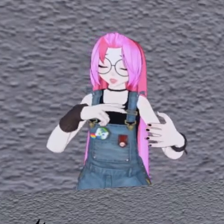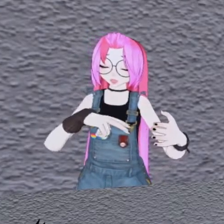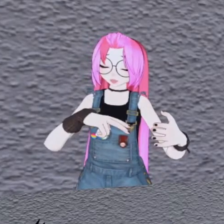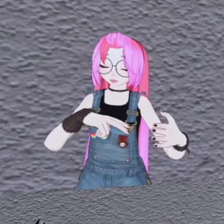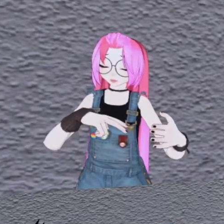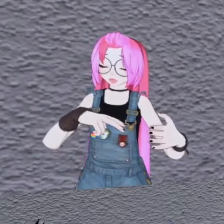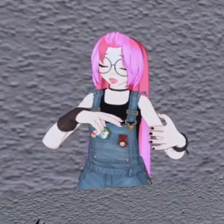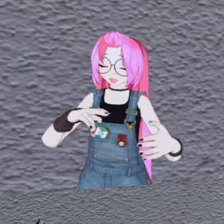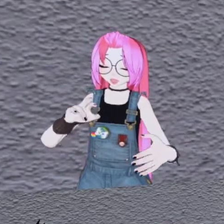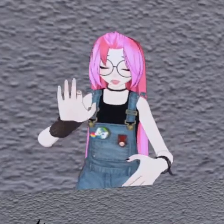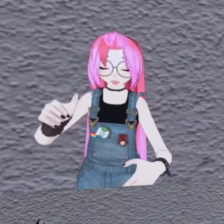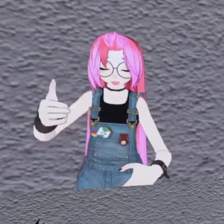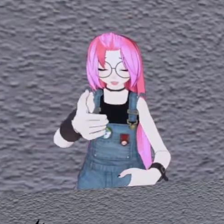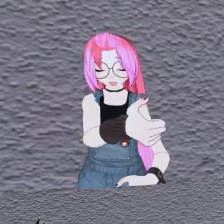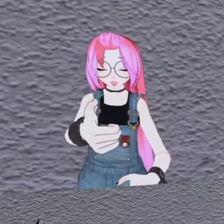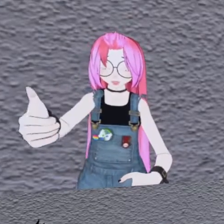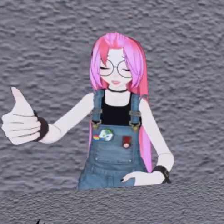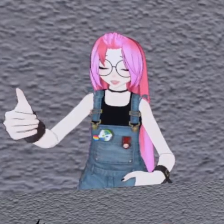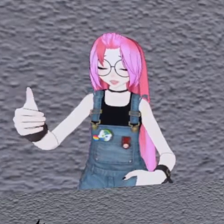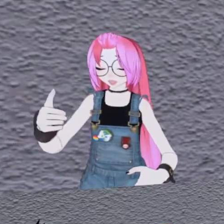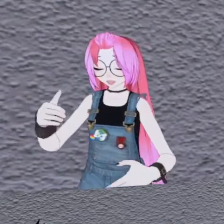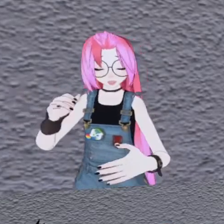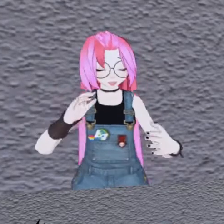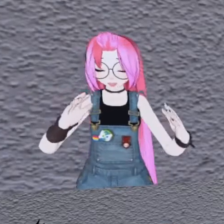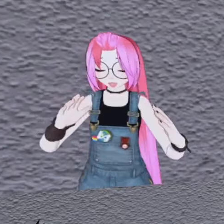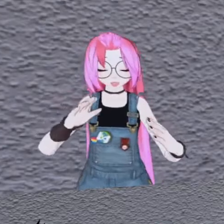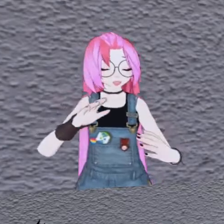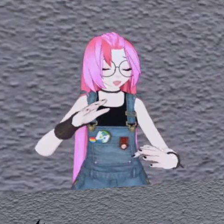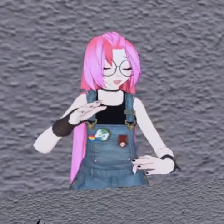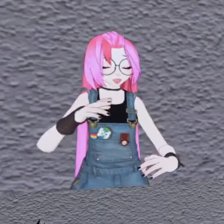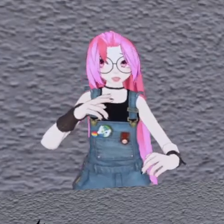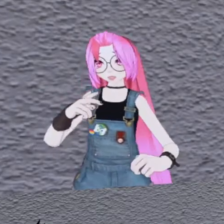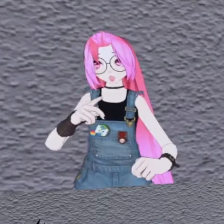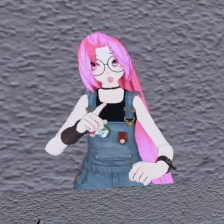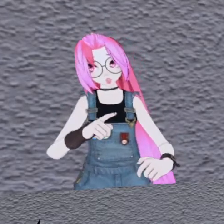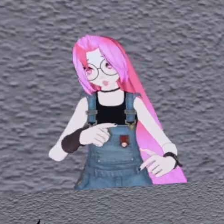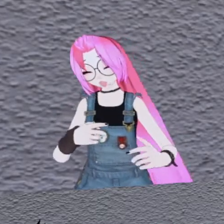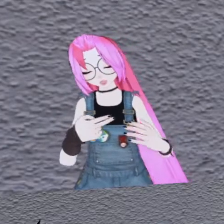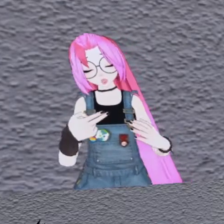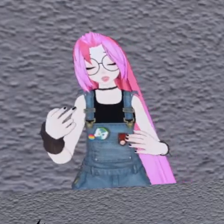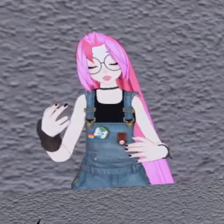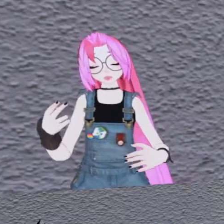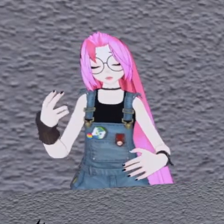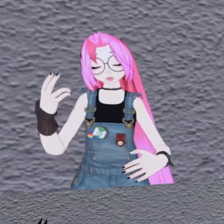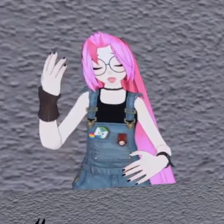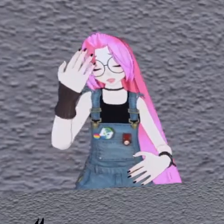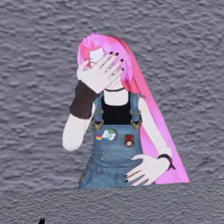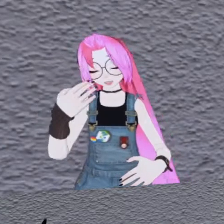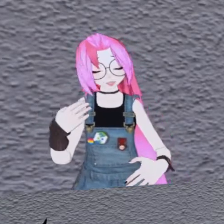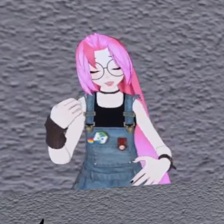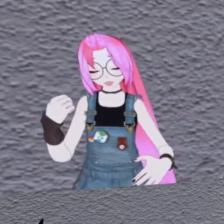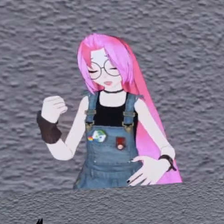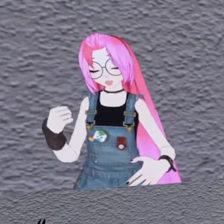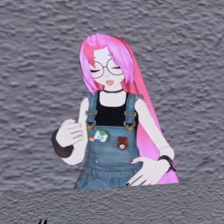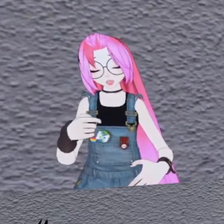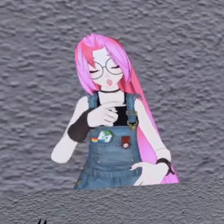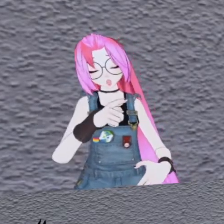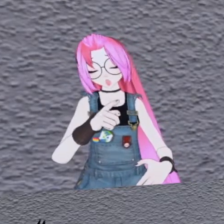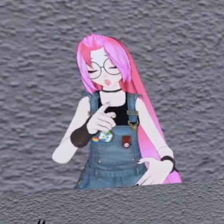it, like, yourselves, and just research about it, because honestly, it's really awesome to see. Yeah, if you